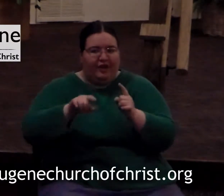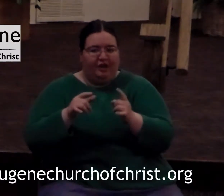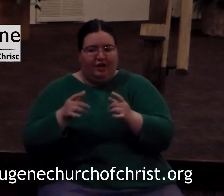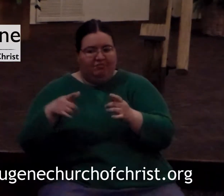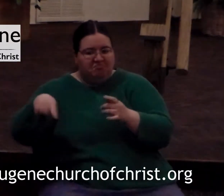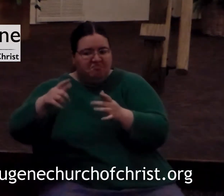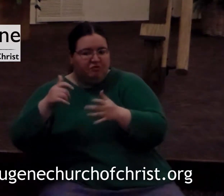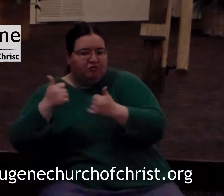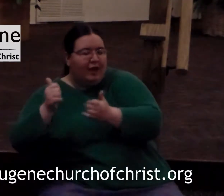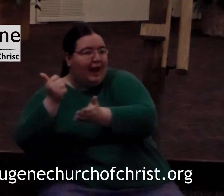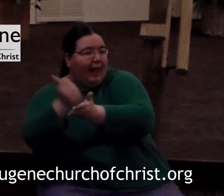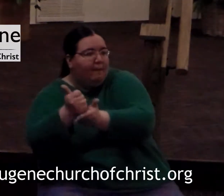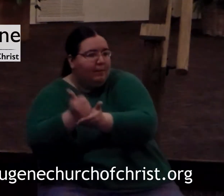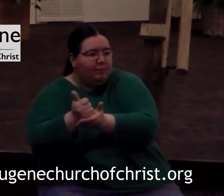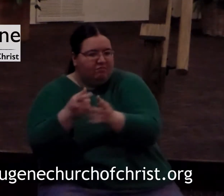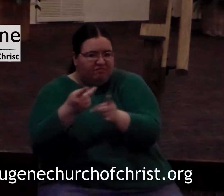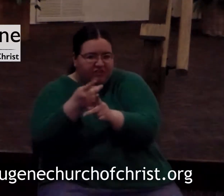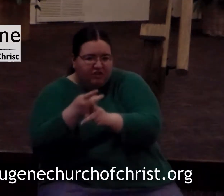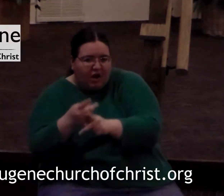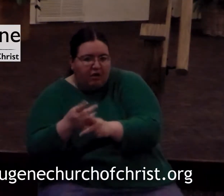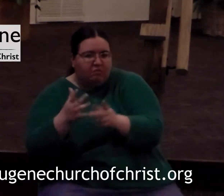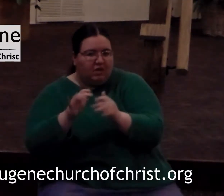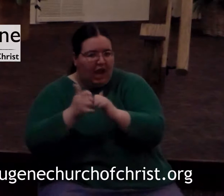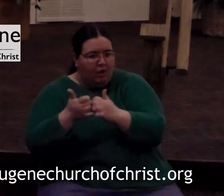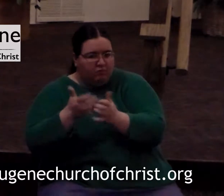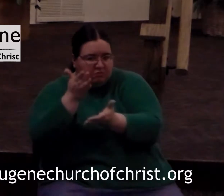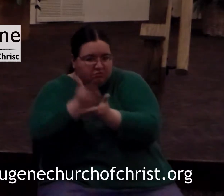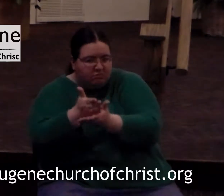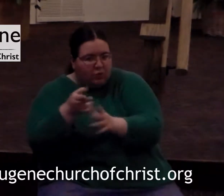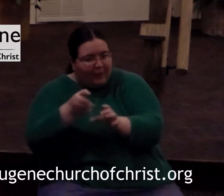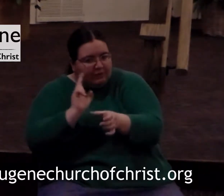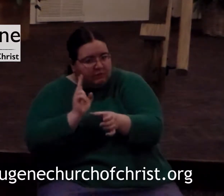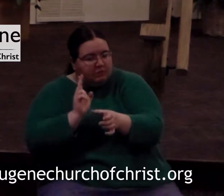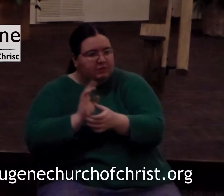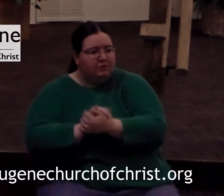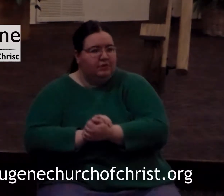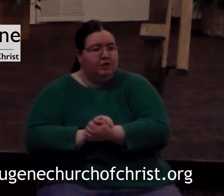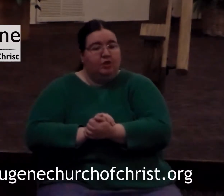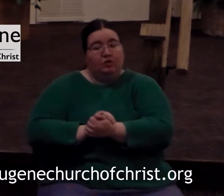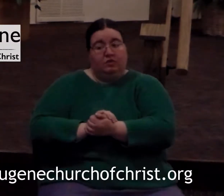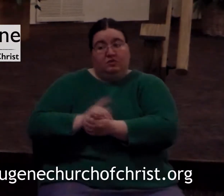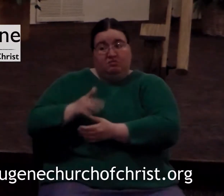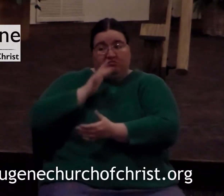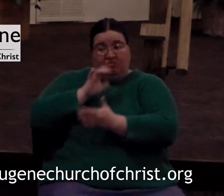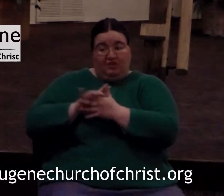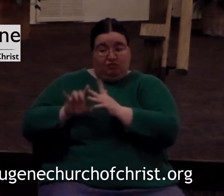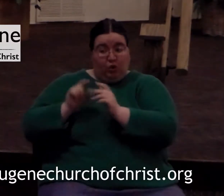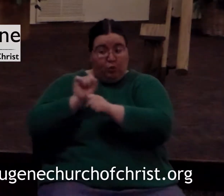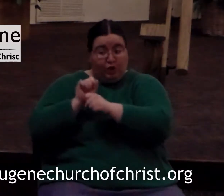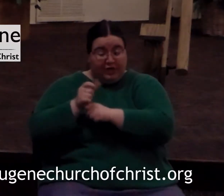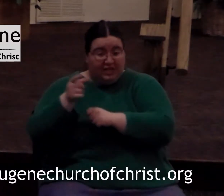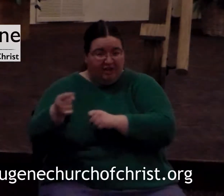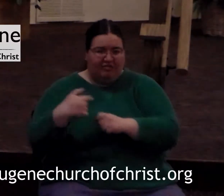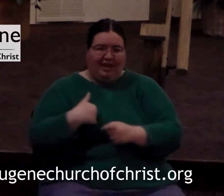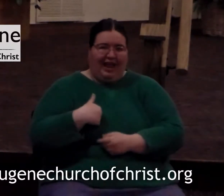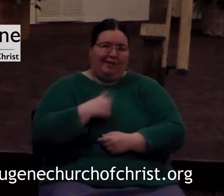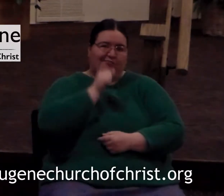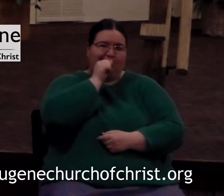when she first went to work there, I had about that much patience for substance abuse. And there's one reason for it. I don't deal with